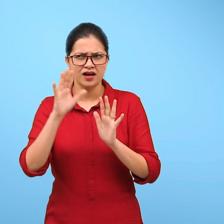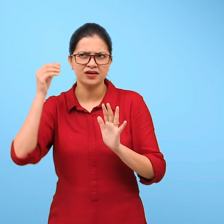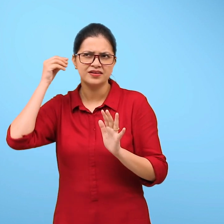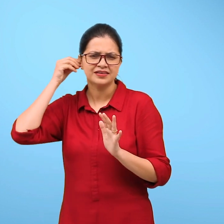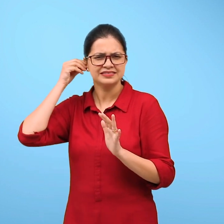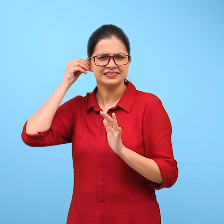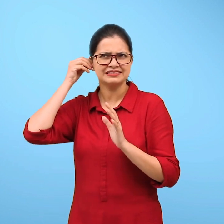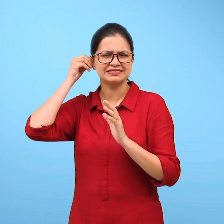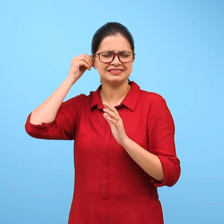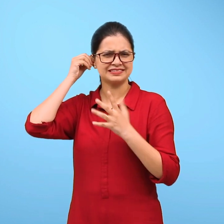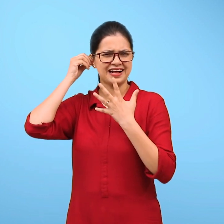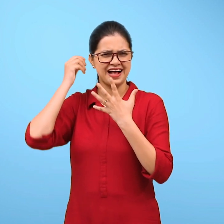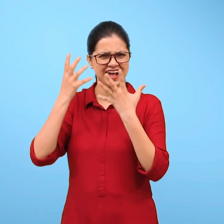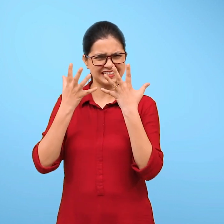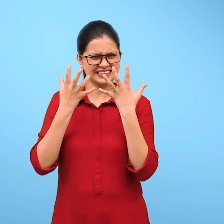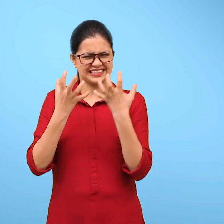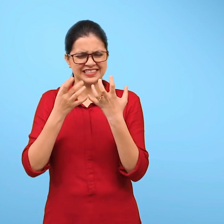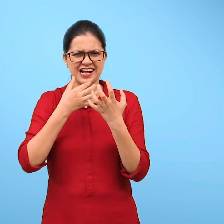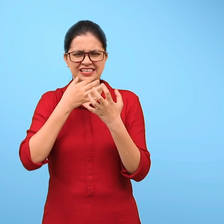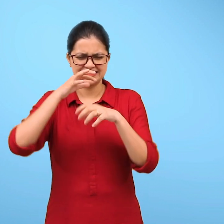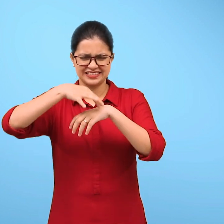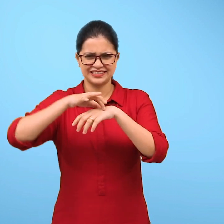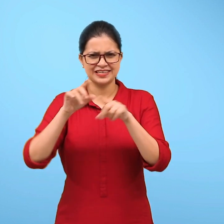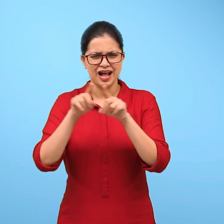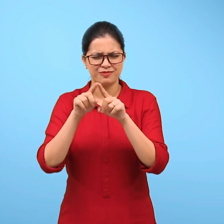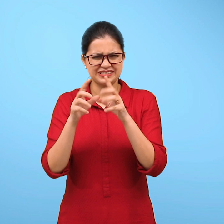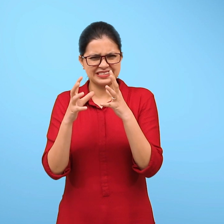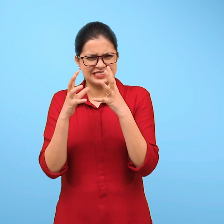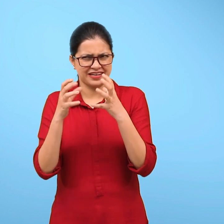Do you find any hard bony parts that can be bent?